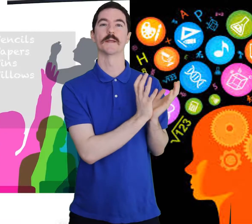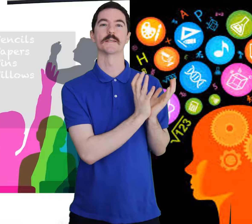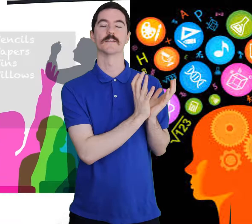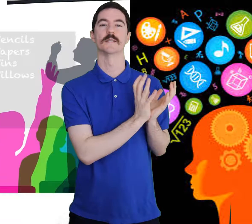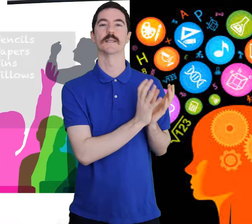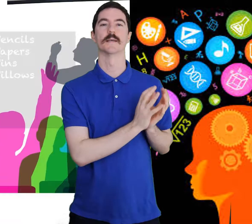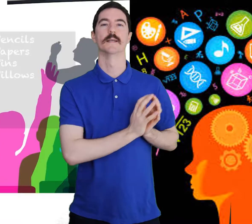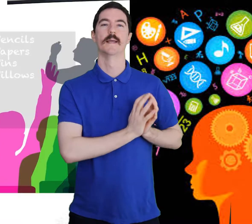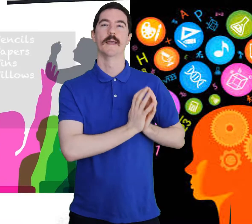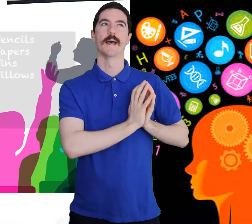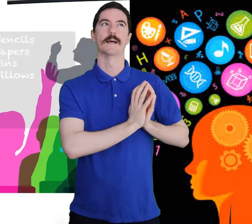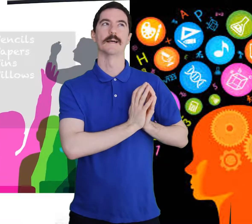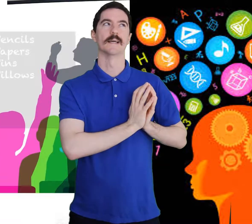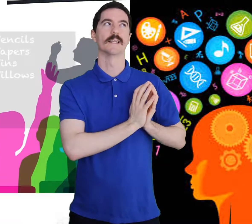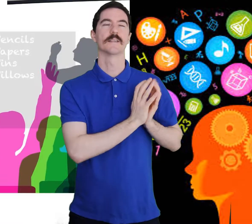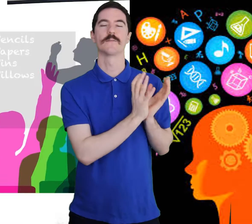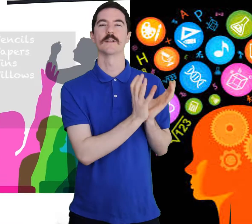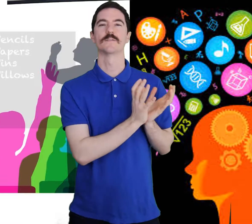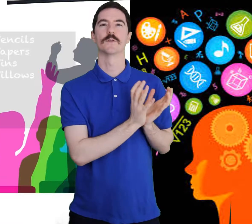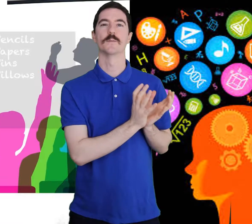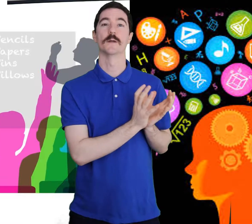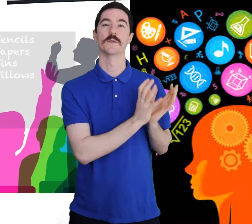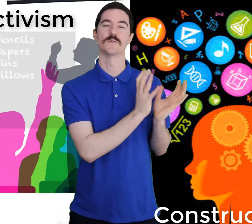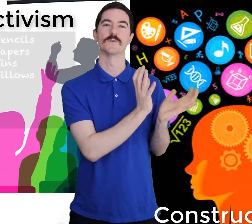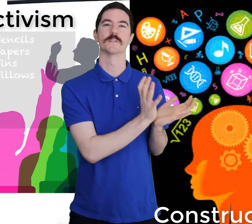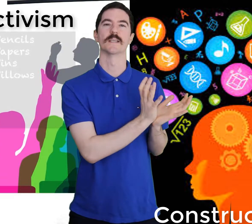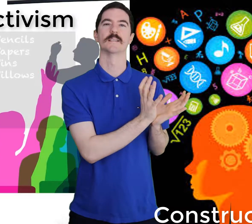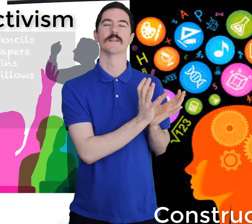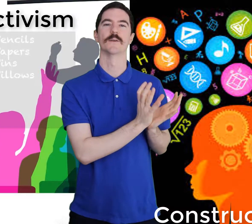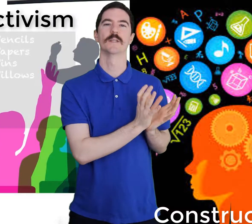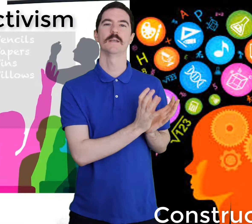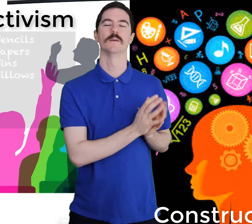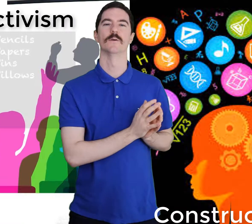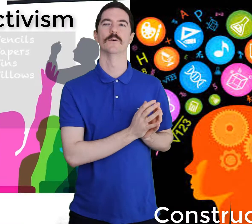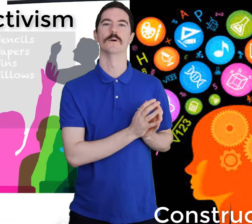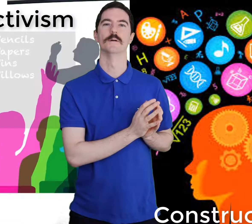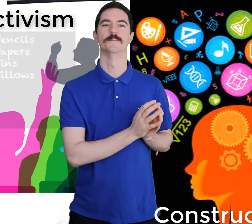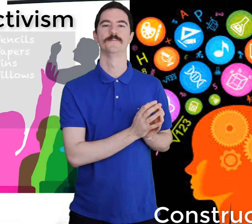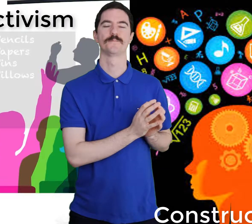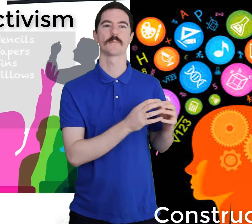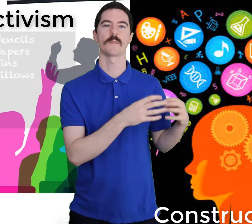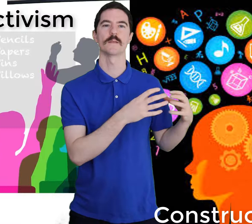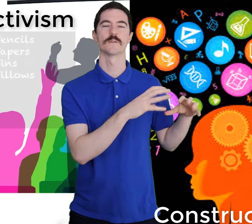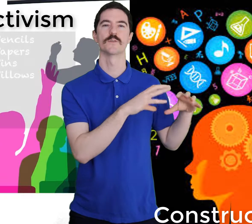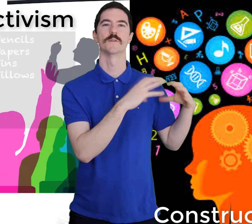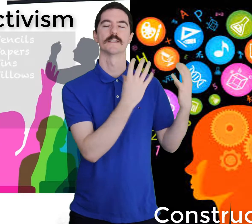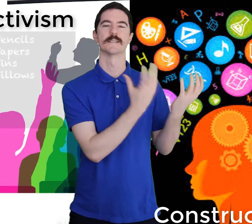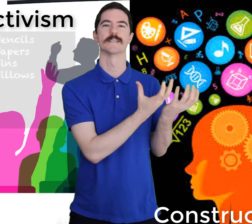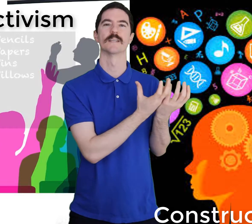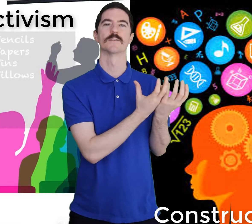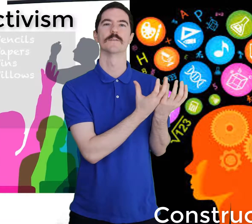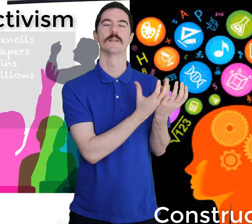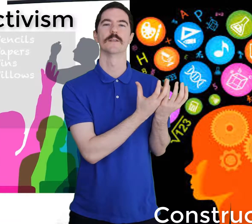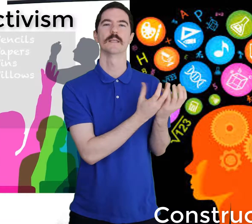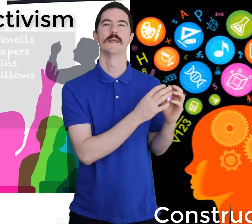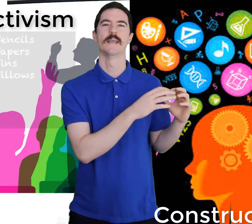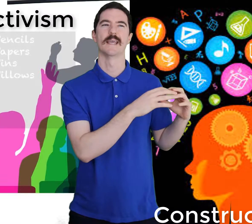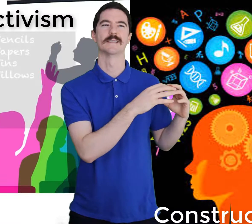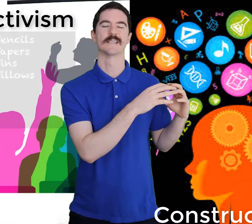this idea. Another phrase for it might be student-centered learning, or the student as the center of the learning. It's